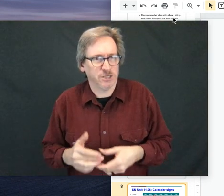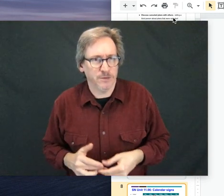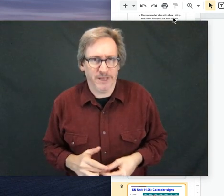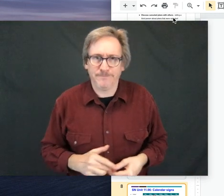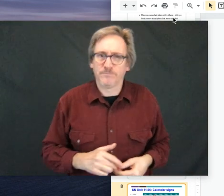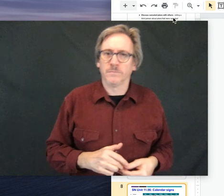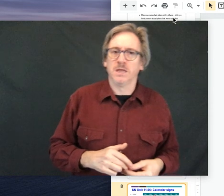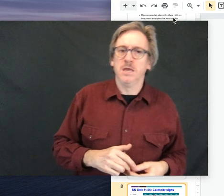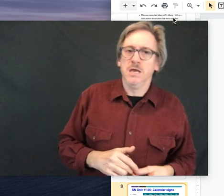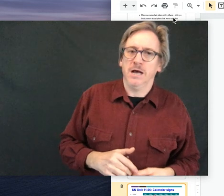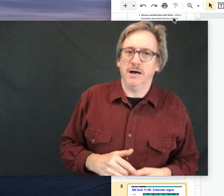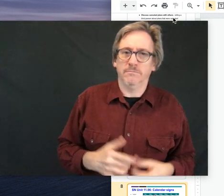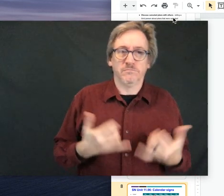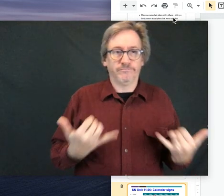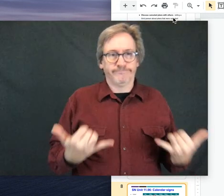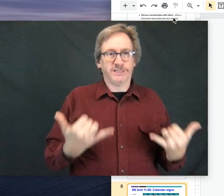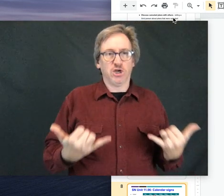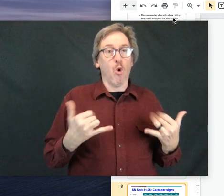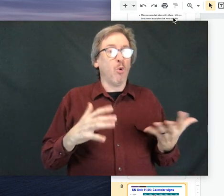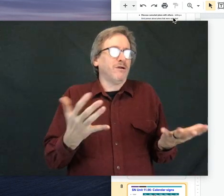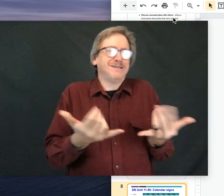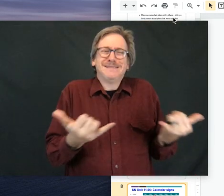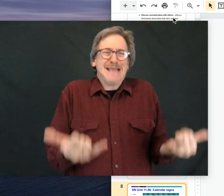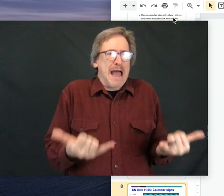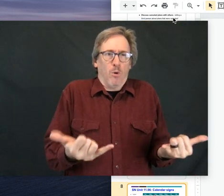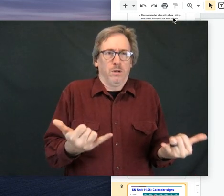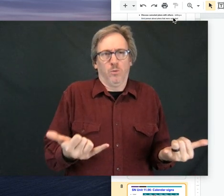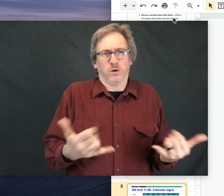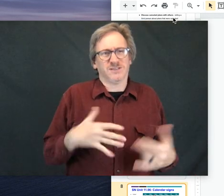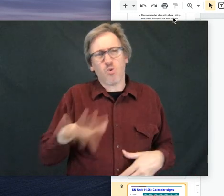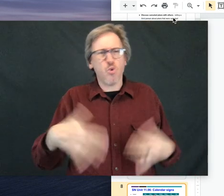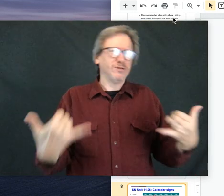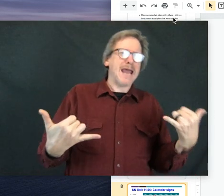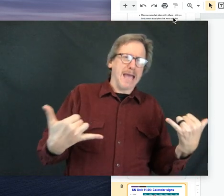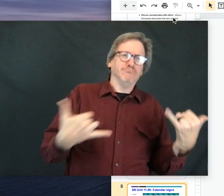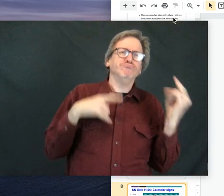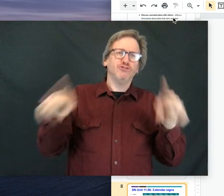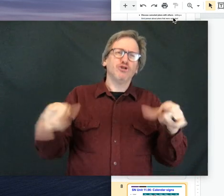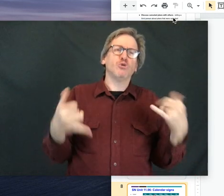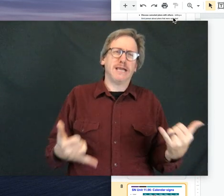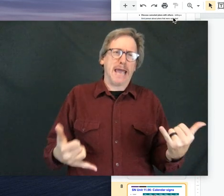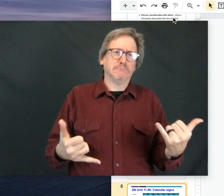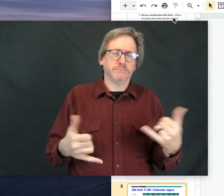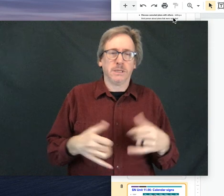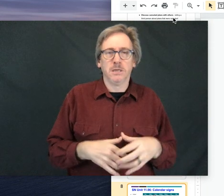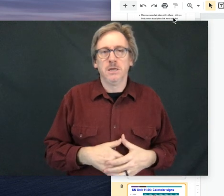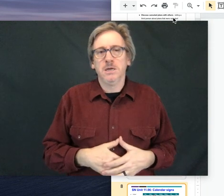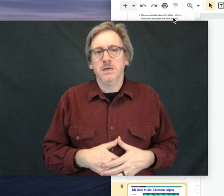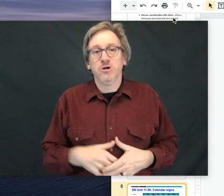sign is going to be. Or just now works. Oh, today. I'm going to go today.